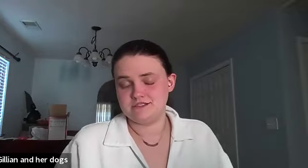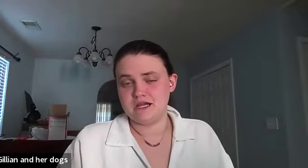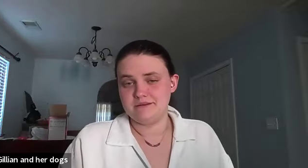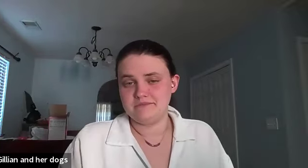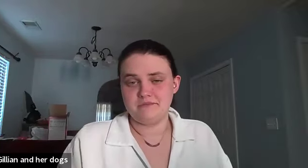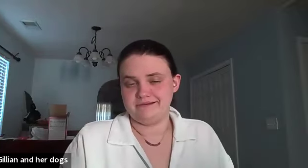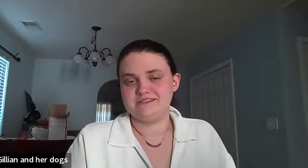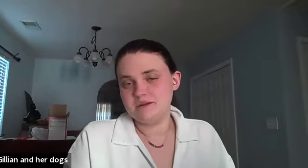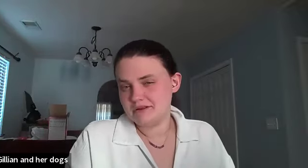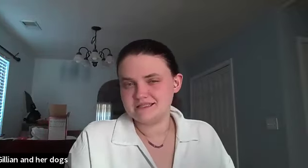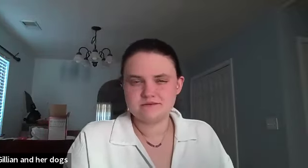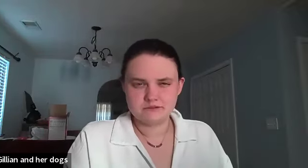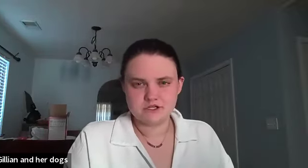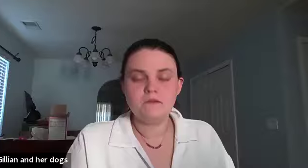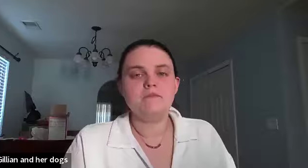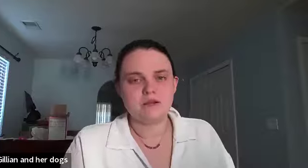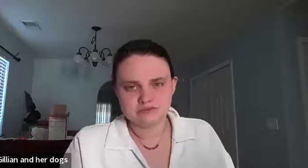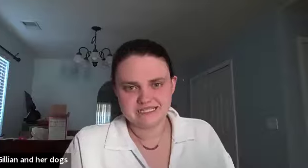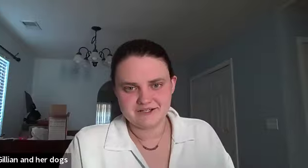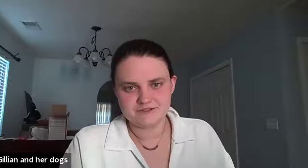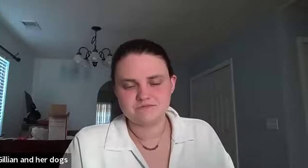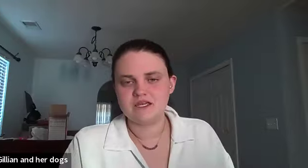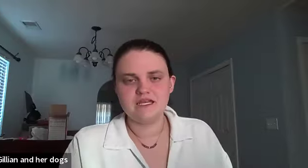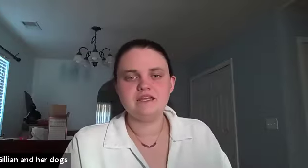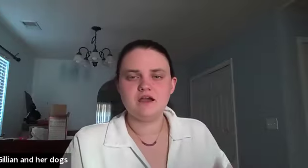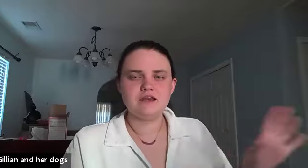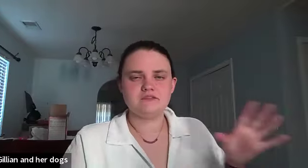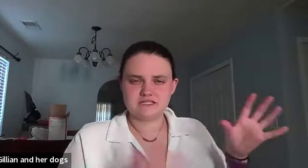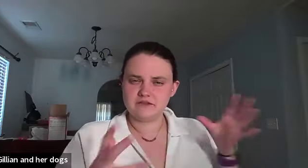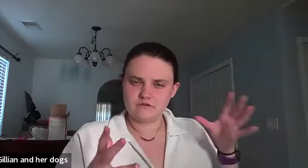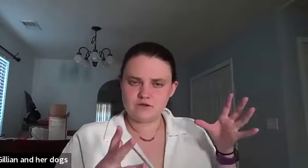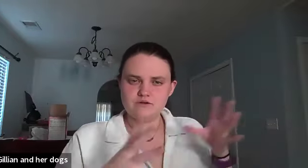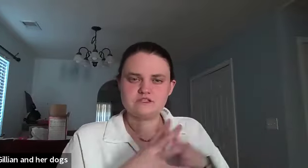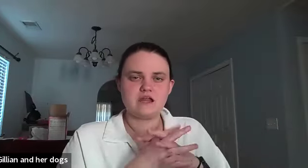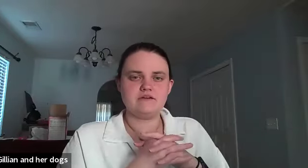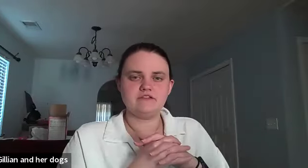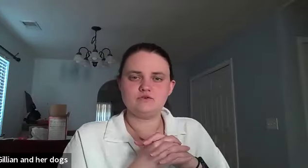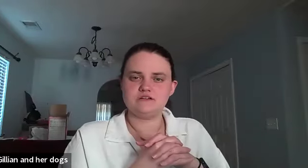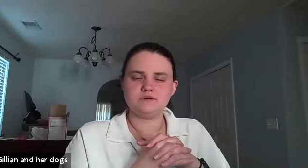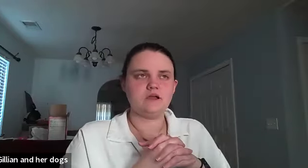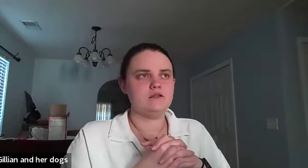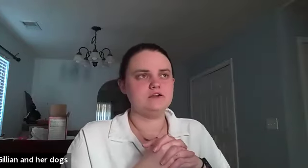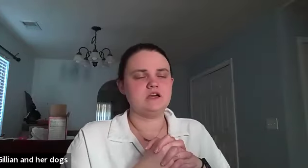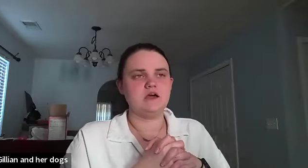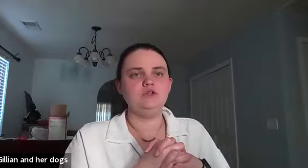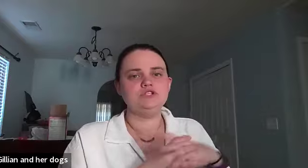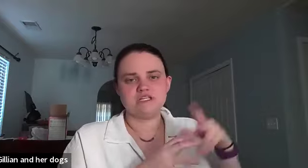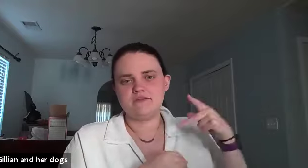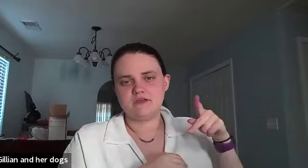just not, I mean, some people like it, some people don't. Purple potatoes. Any kind of things like those that have like those different colors, you would just add the